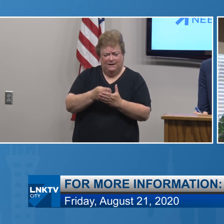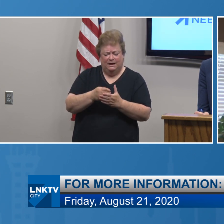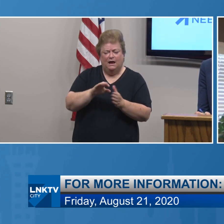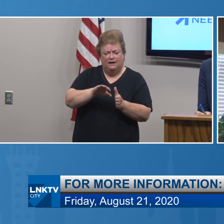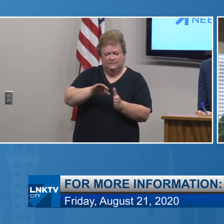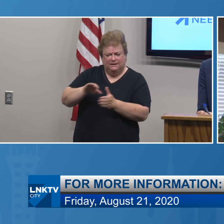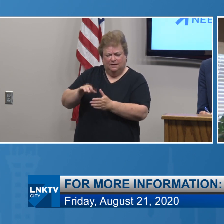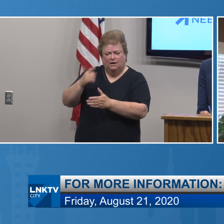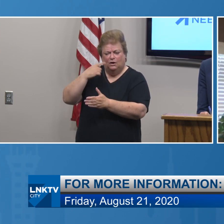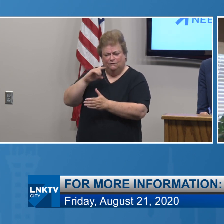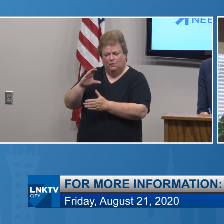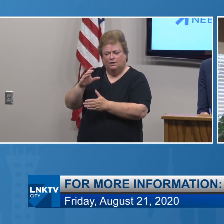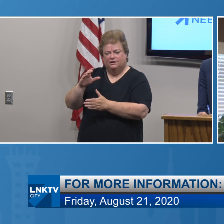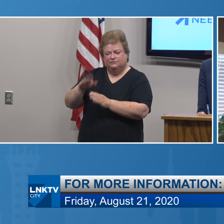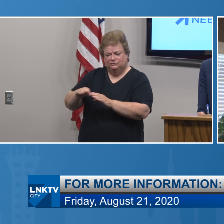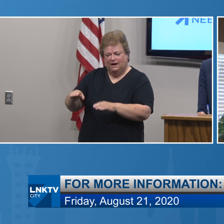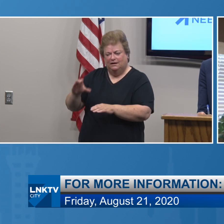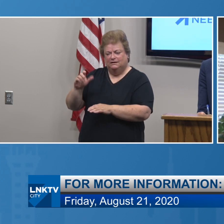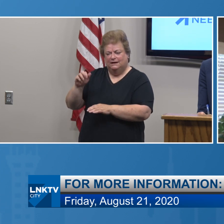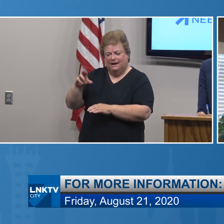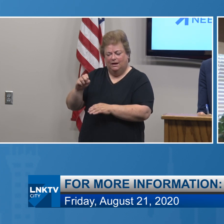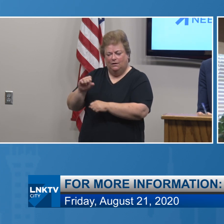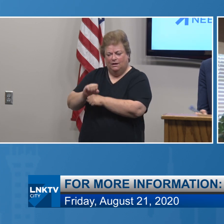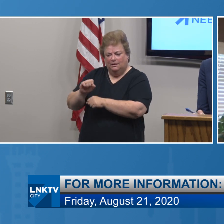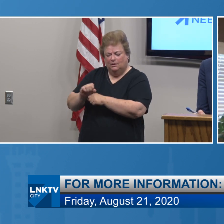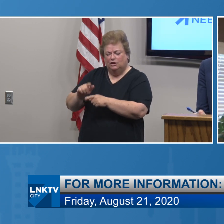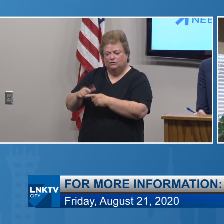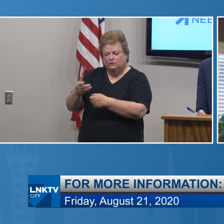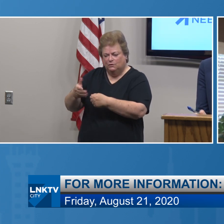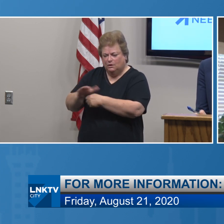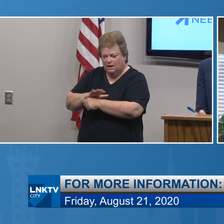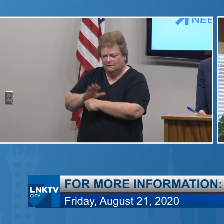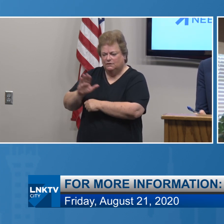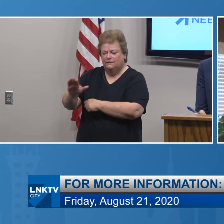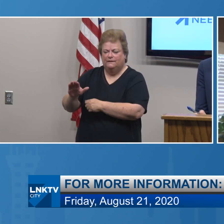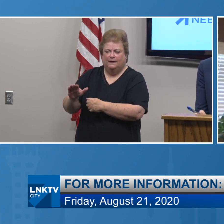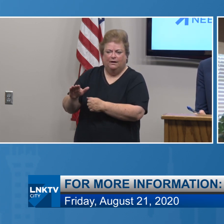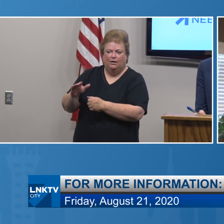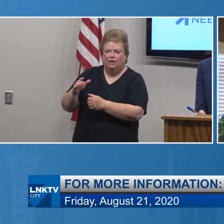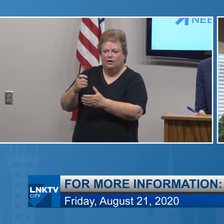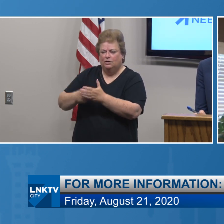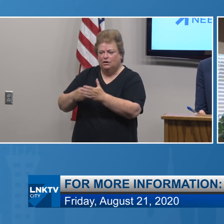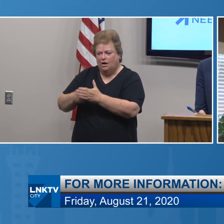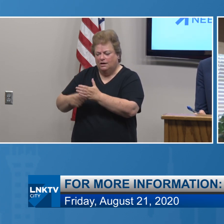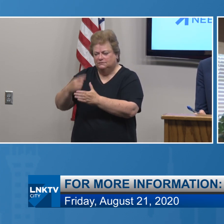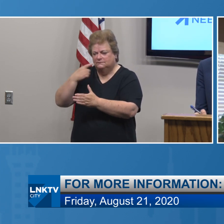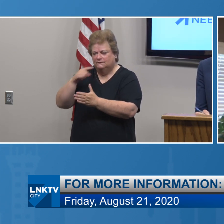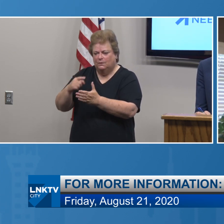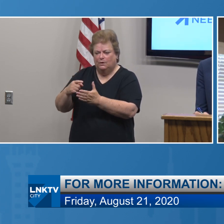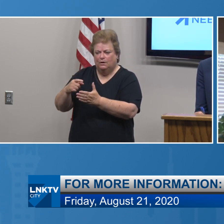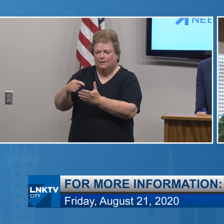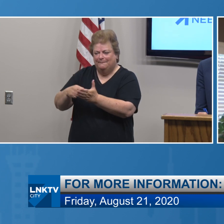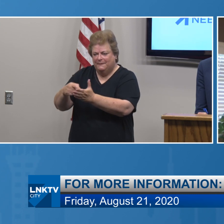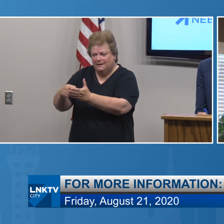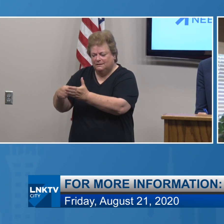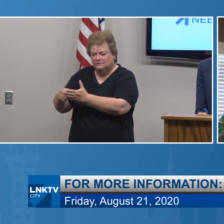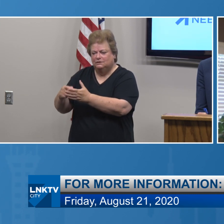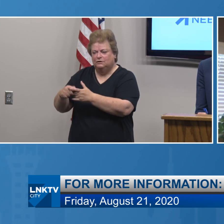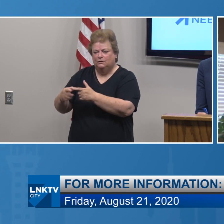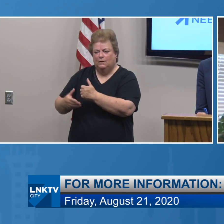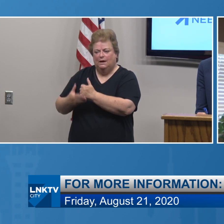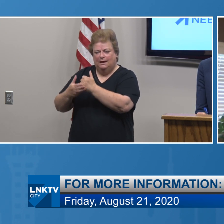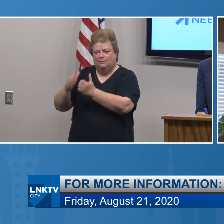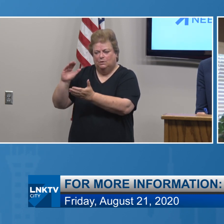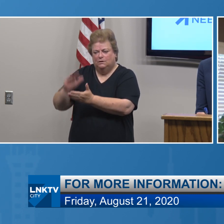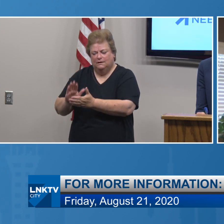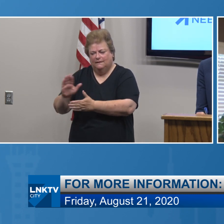specifically for childcare employees to help cover costs of mortgage, rent, and utilities due to reduced income during the